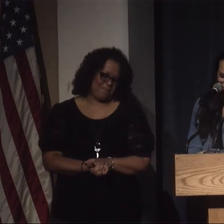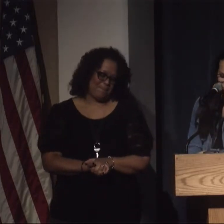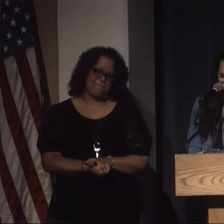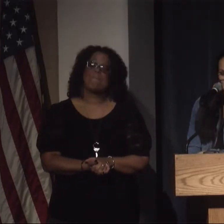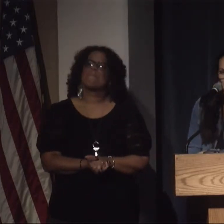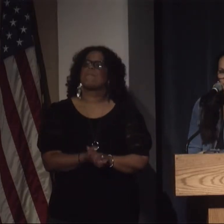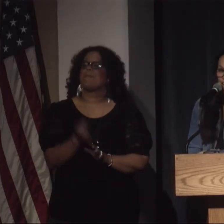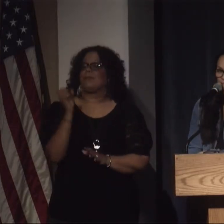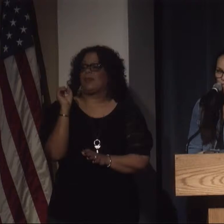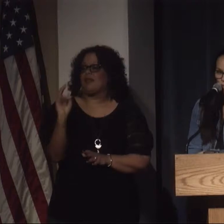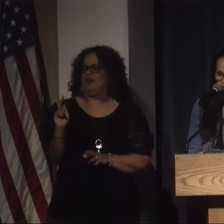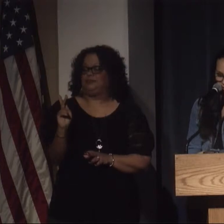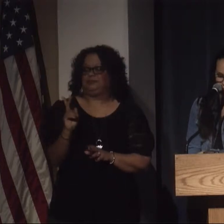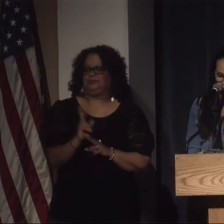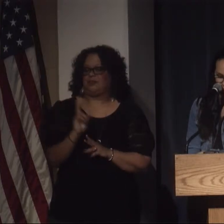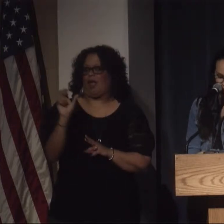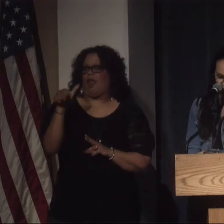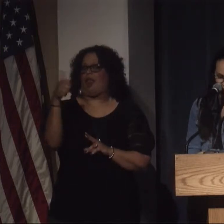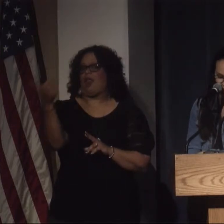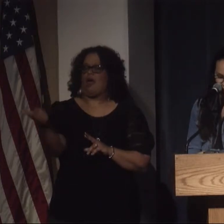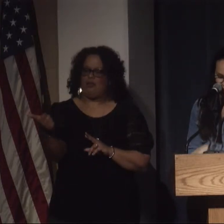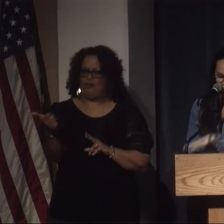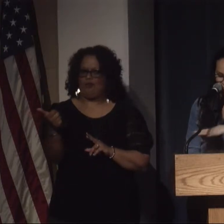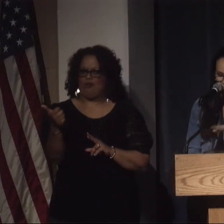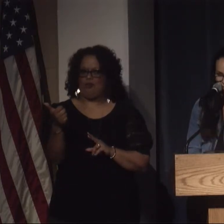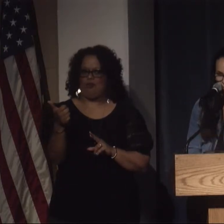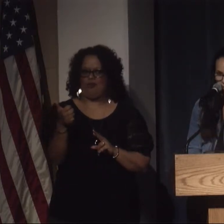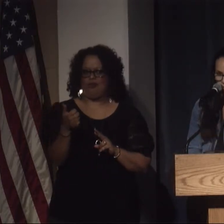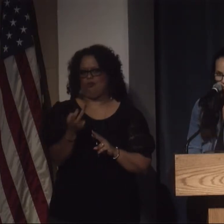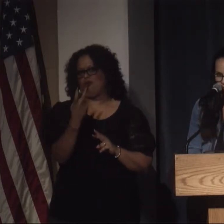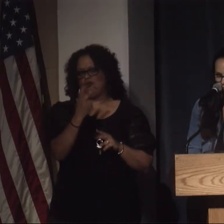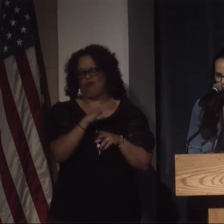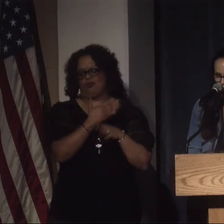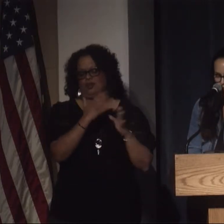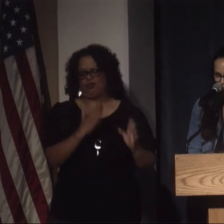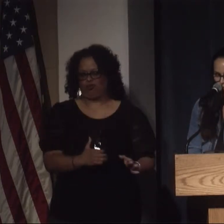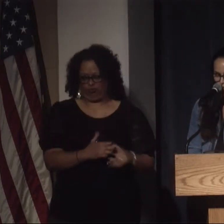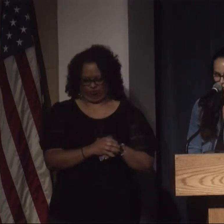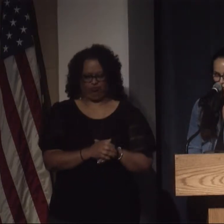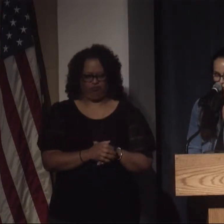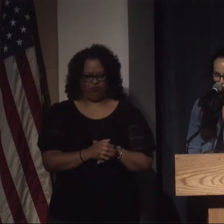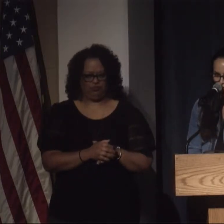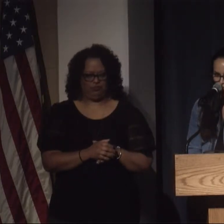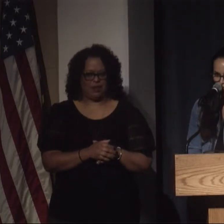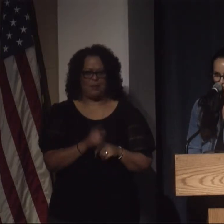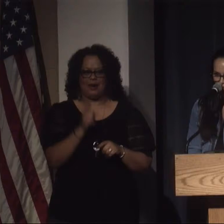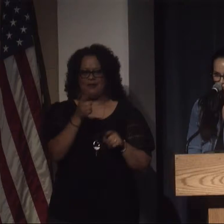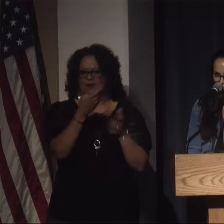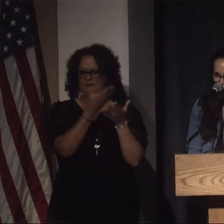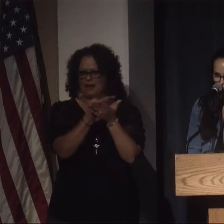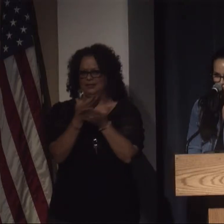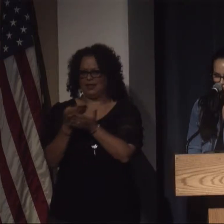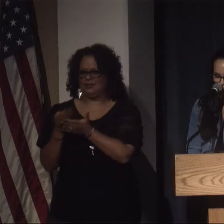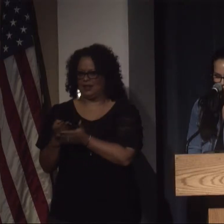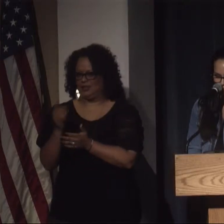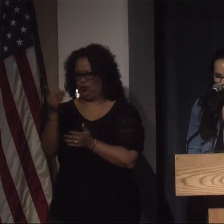All right, so we have another duet coming up. I'm going to give you guys some facts, and y'all tell me who it is. Are you ready?